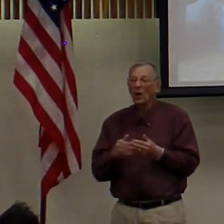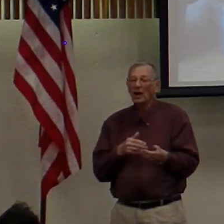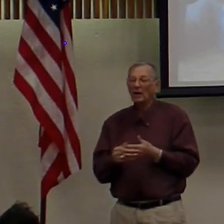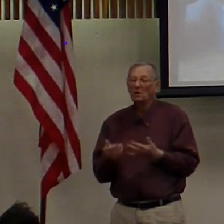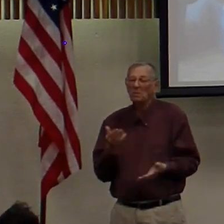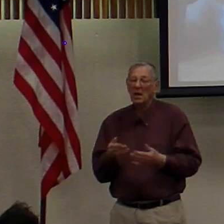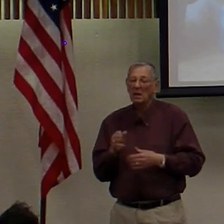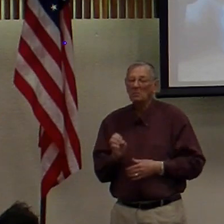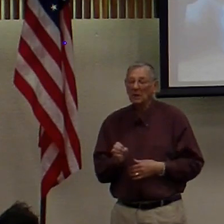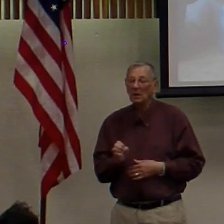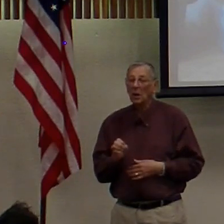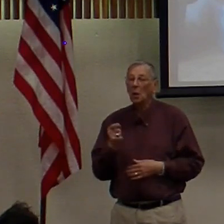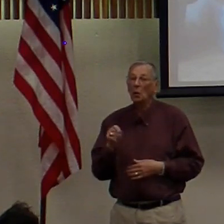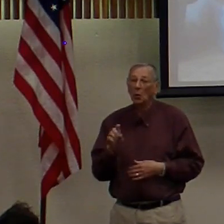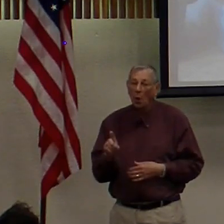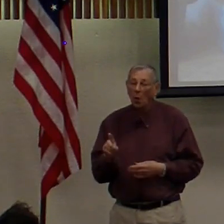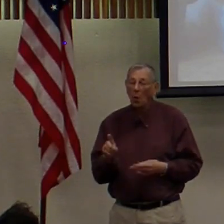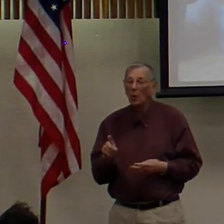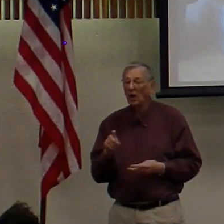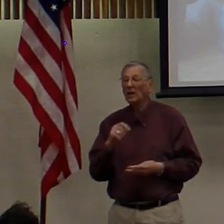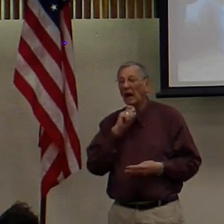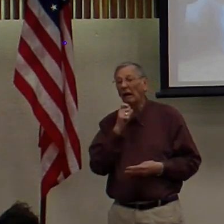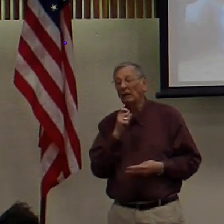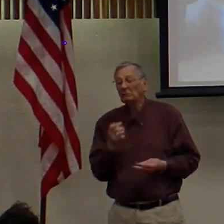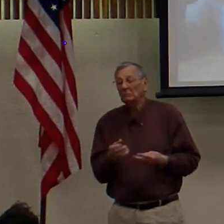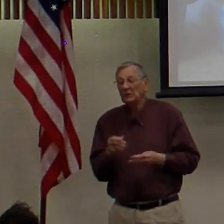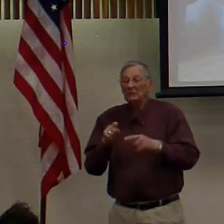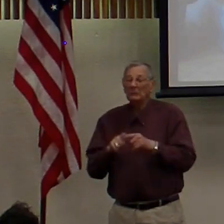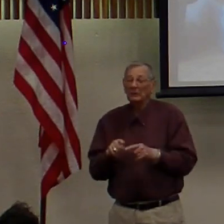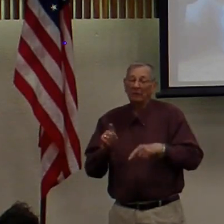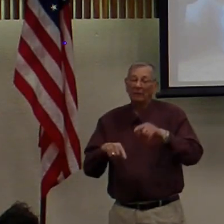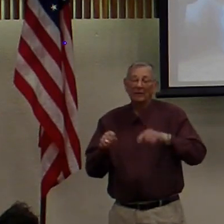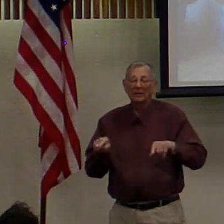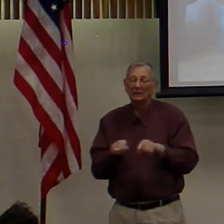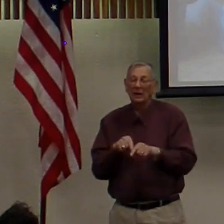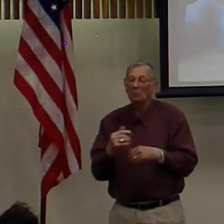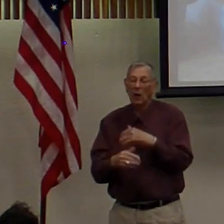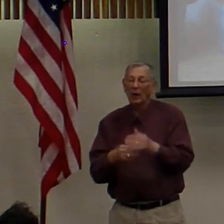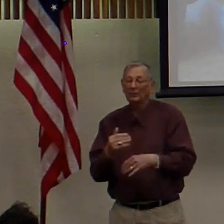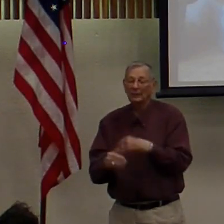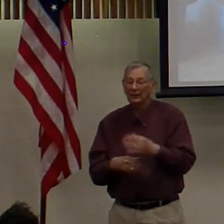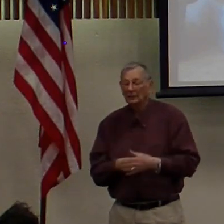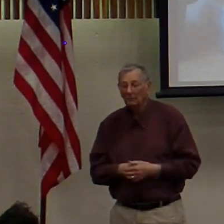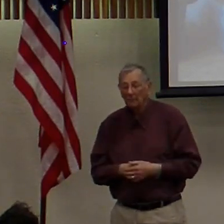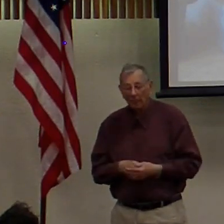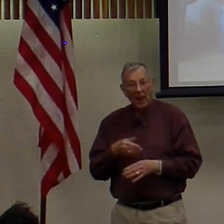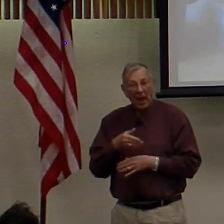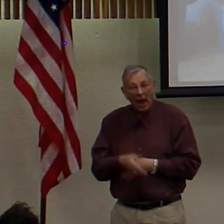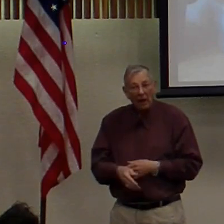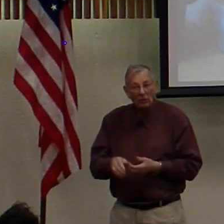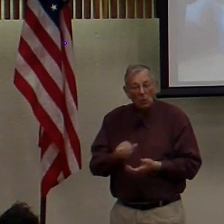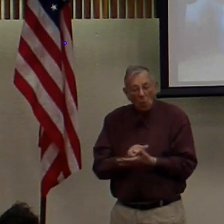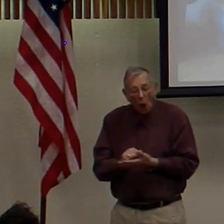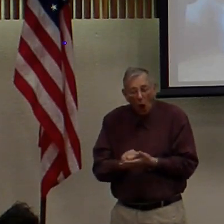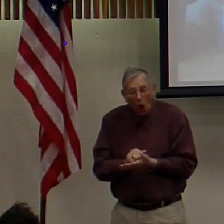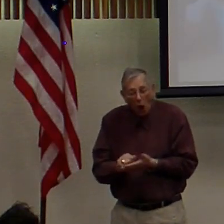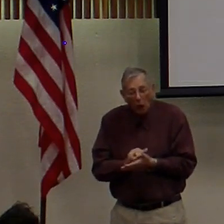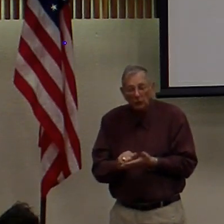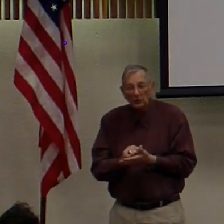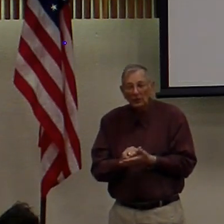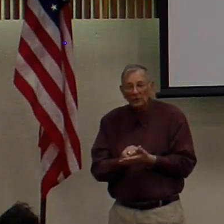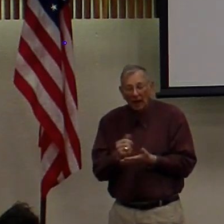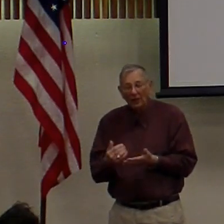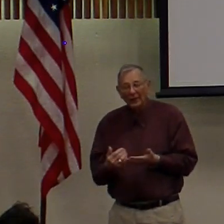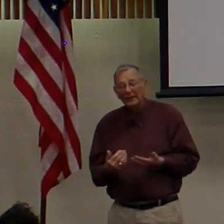it may be. This could be gold, it could be even iron. It's all kind of the same process. Well, after the washing, it is